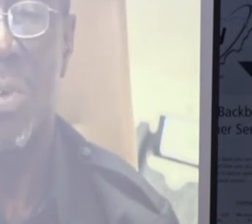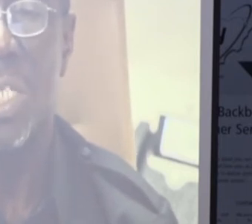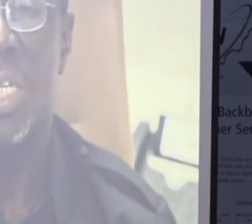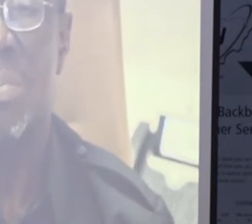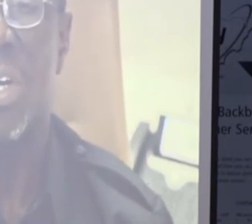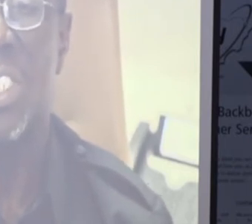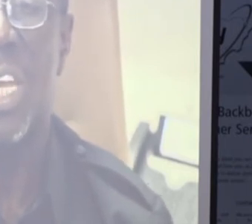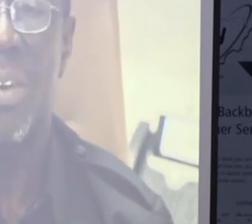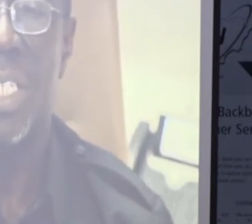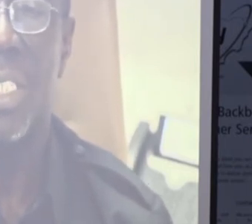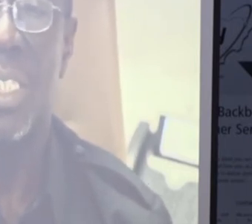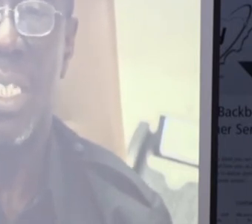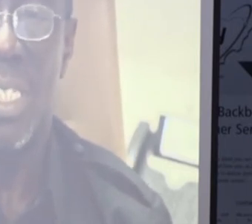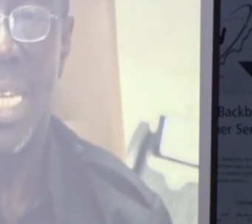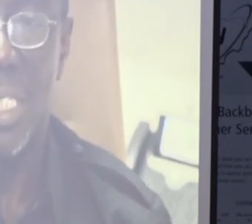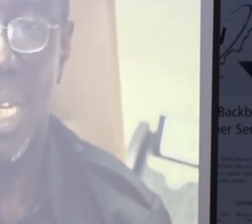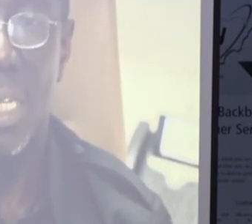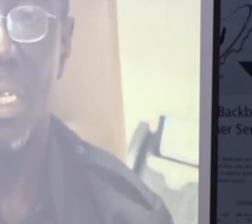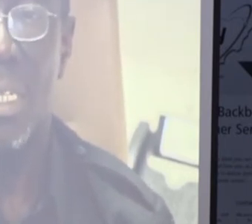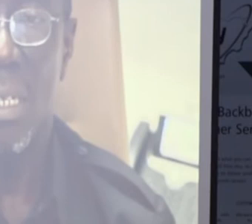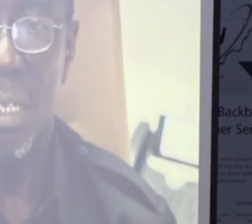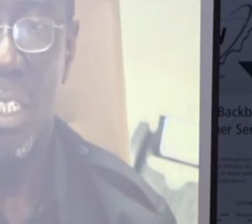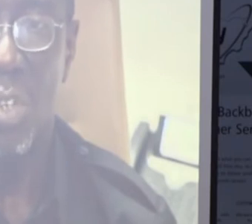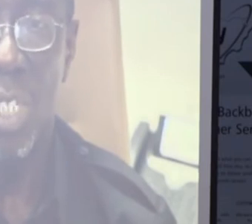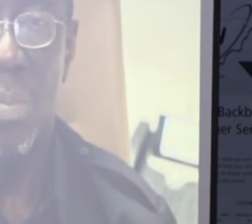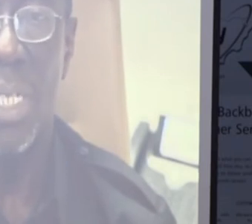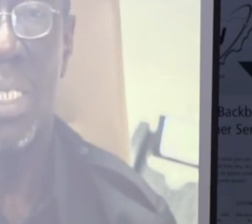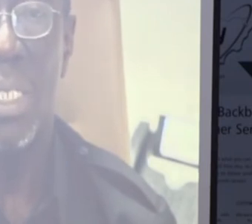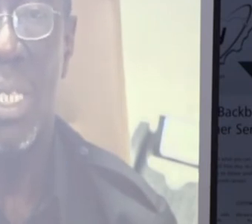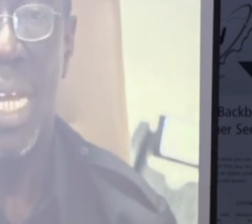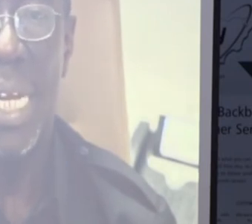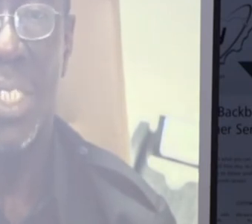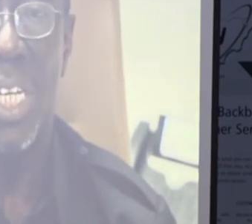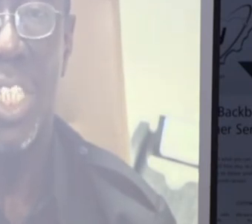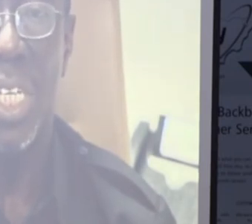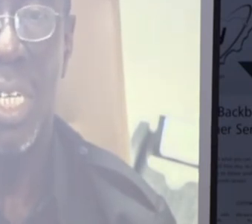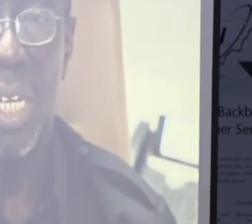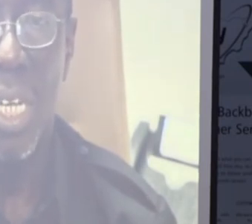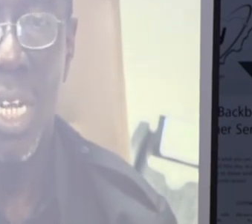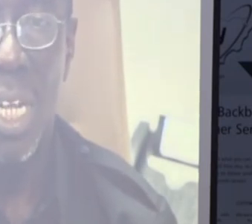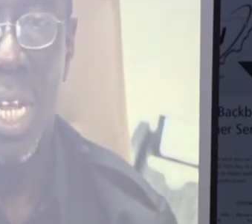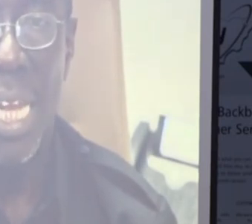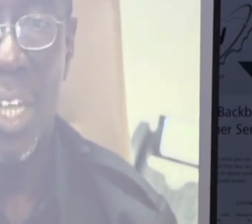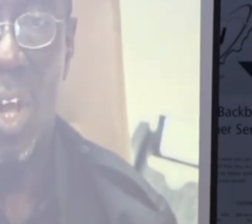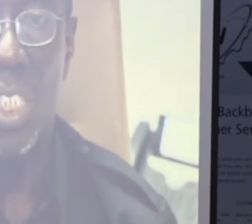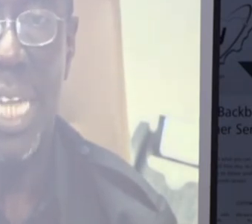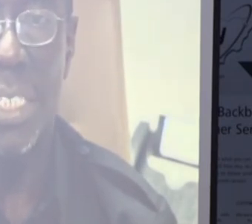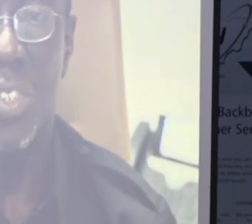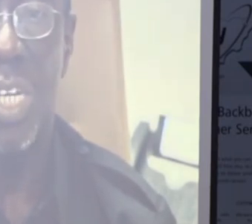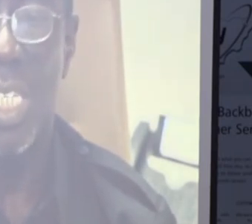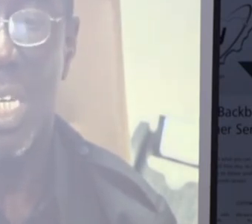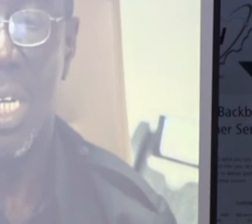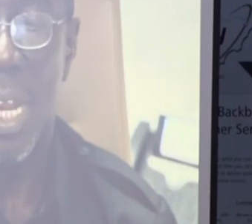3 critical priority areas: testing, treatment and isolation, and